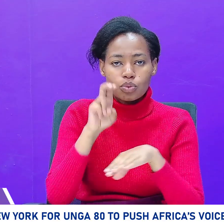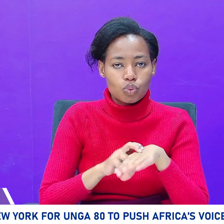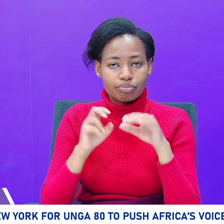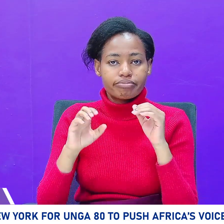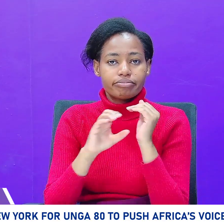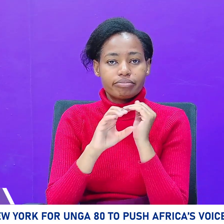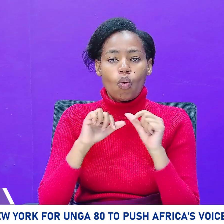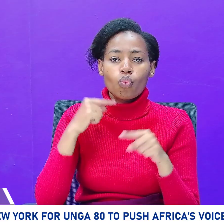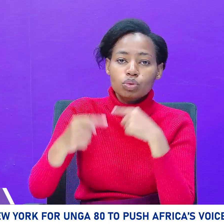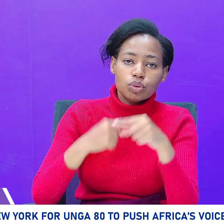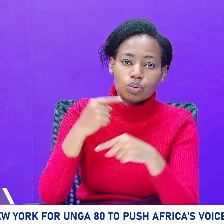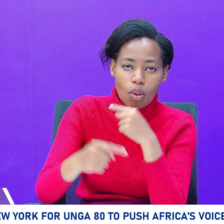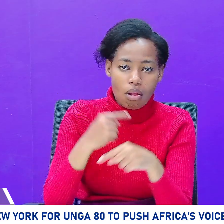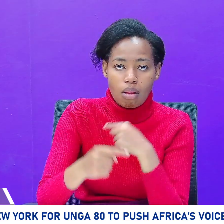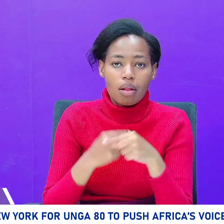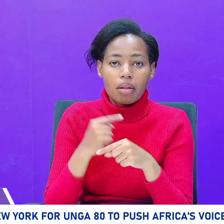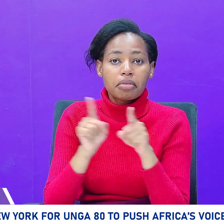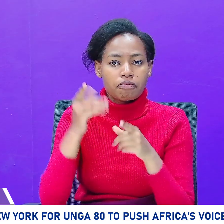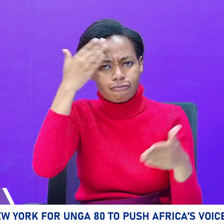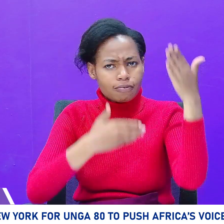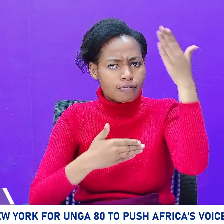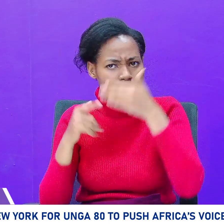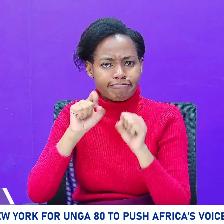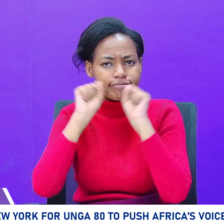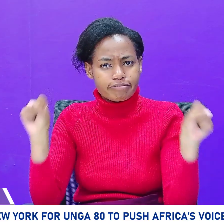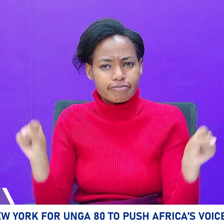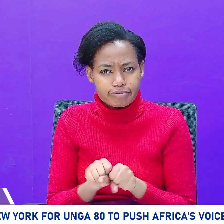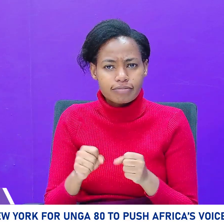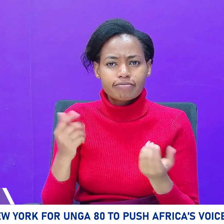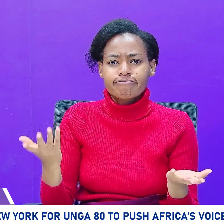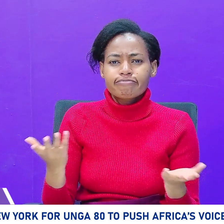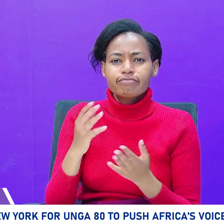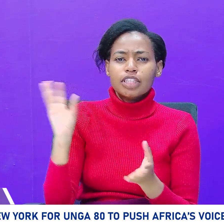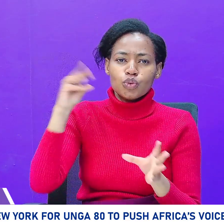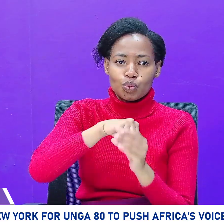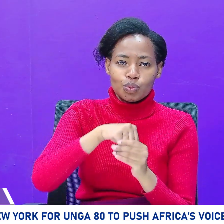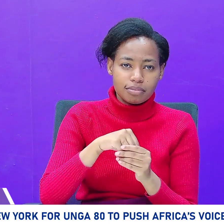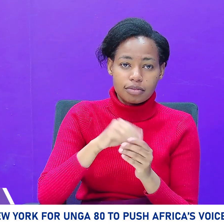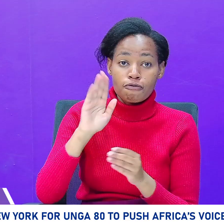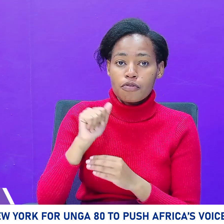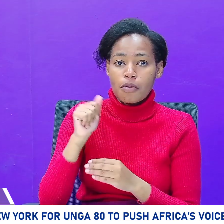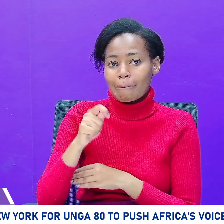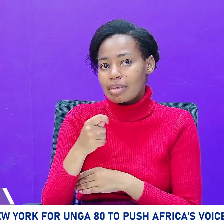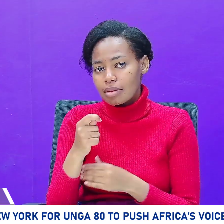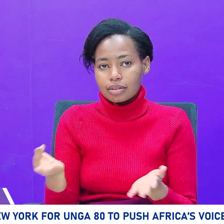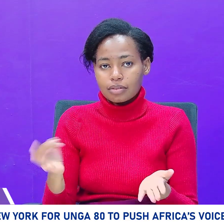nations continue to face systemic exclusion from key financial and governance